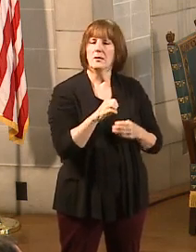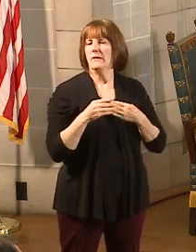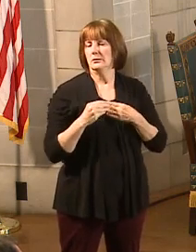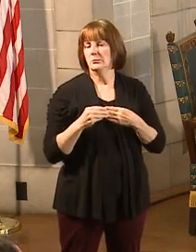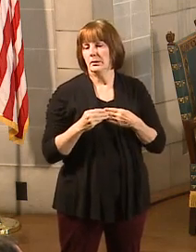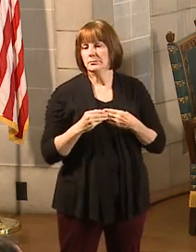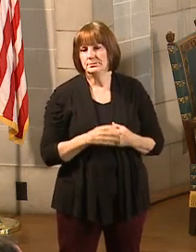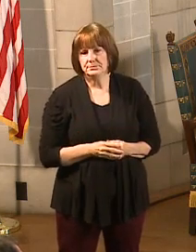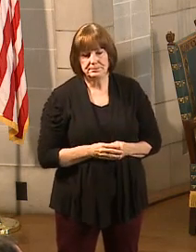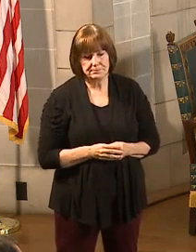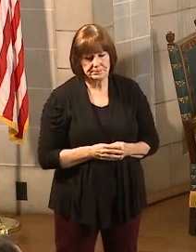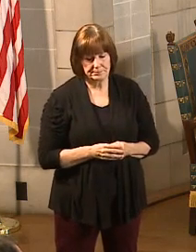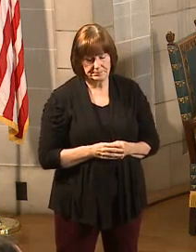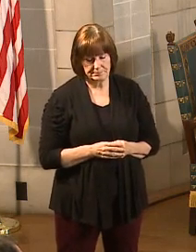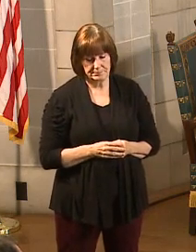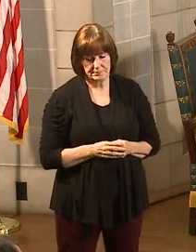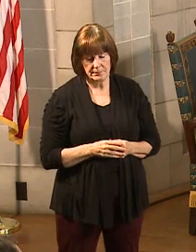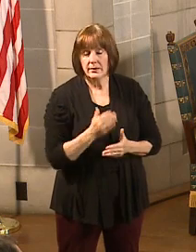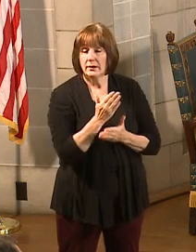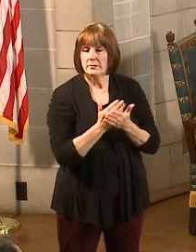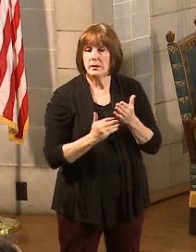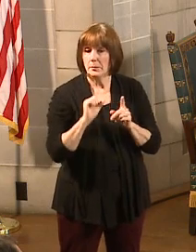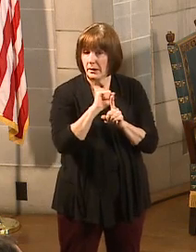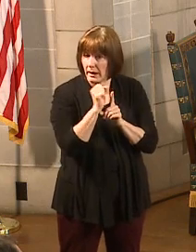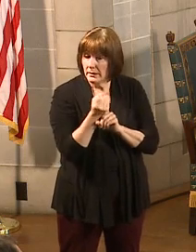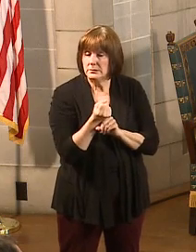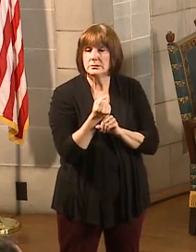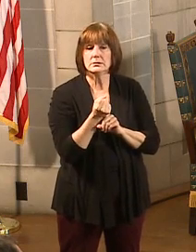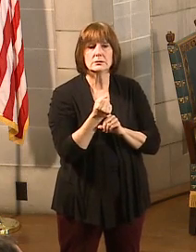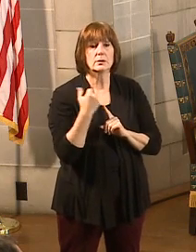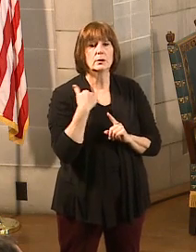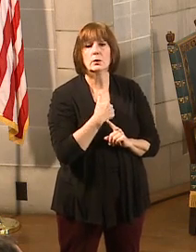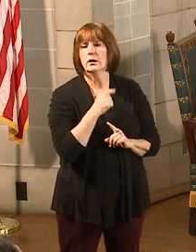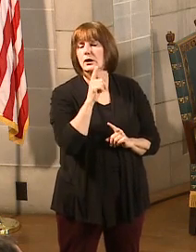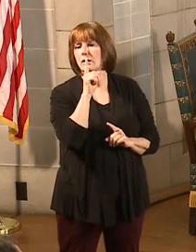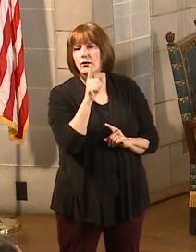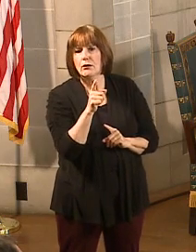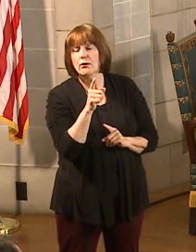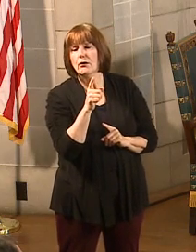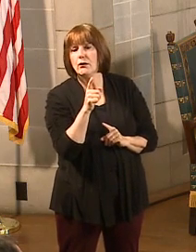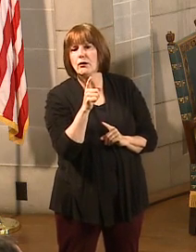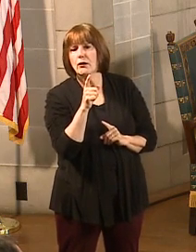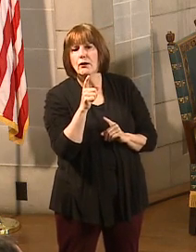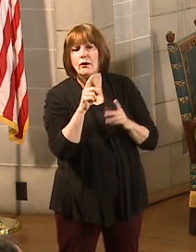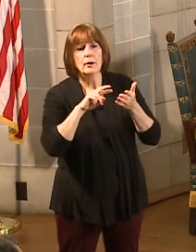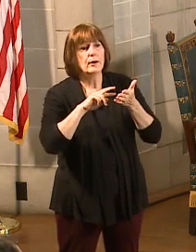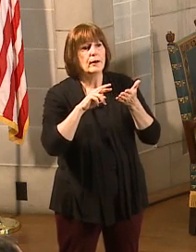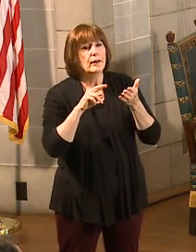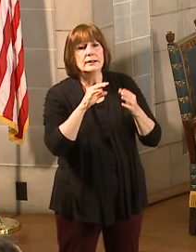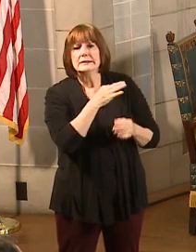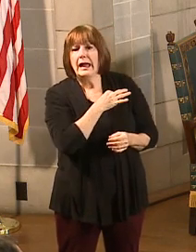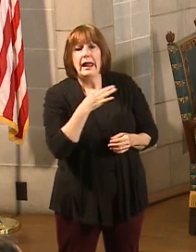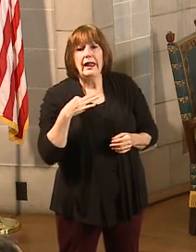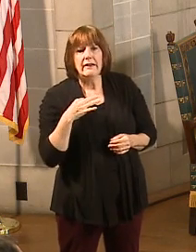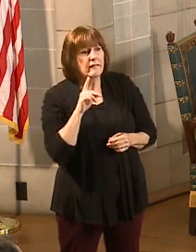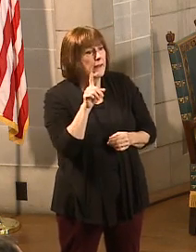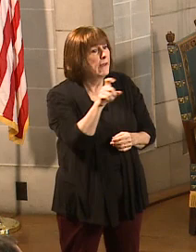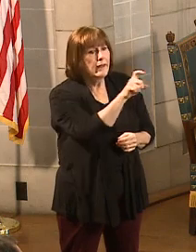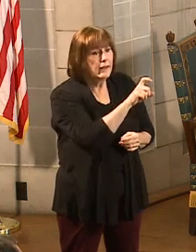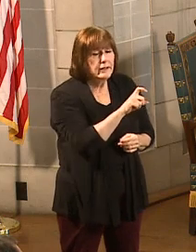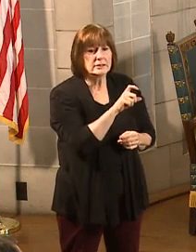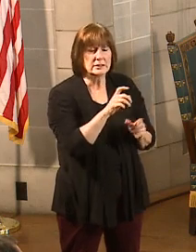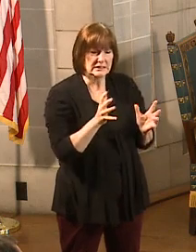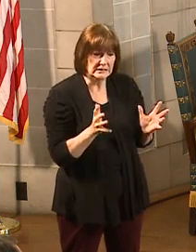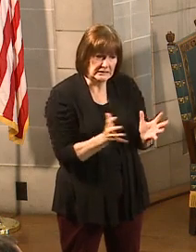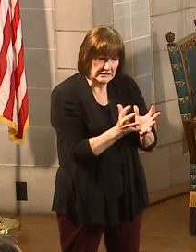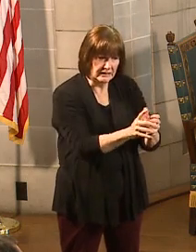flexible. In some cases, we are front-loading the curriculum. That is, the faculties, we're asking them push a little